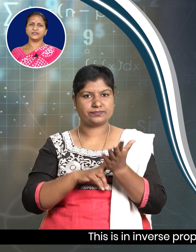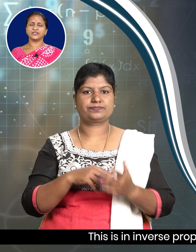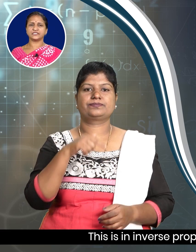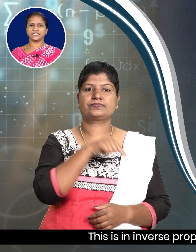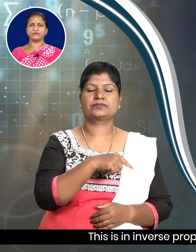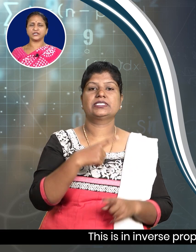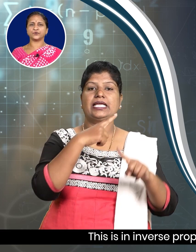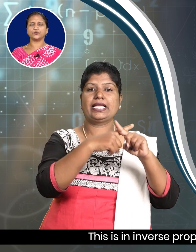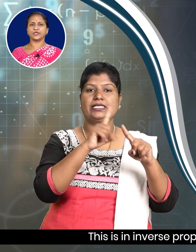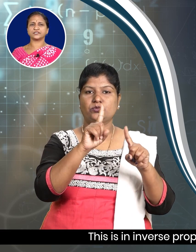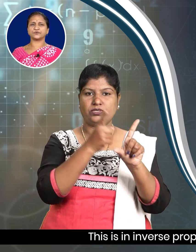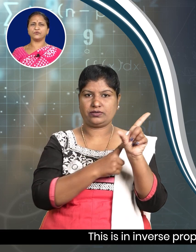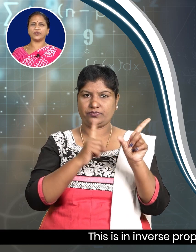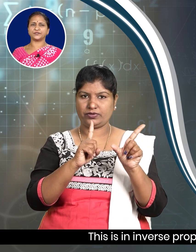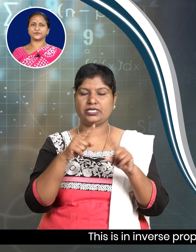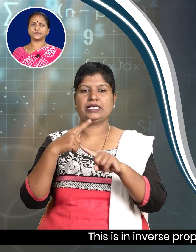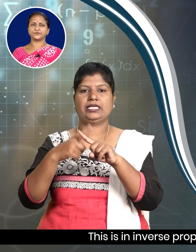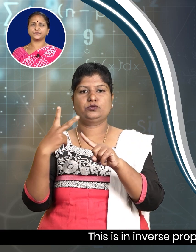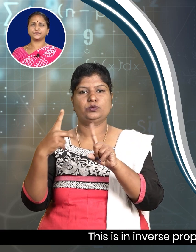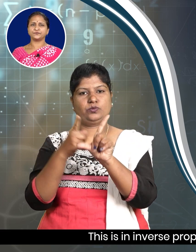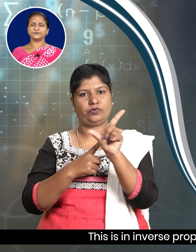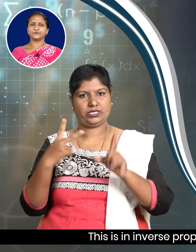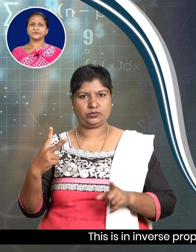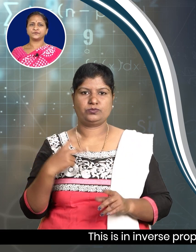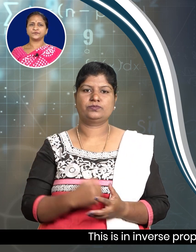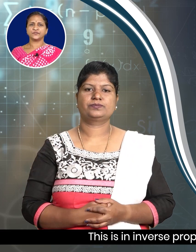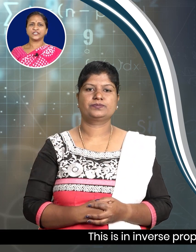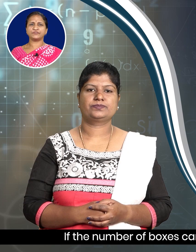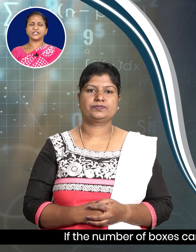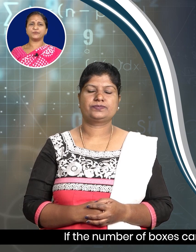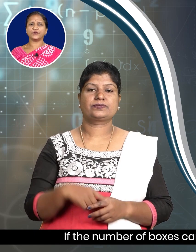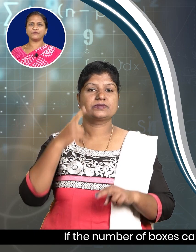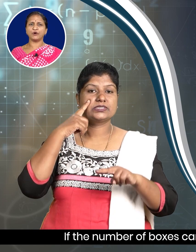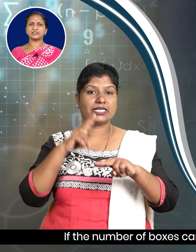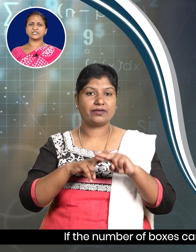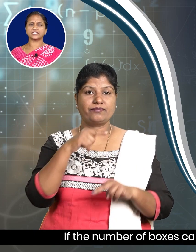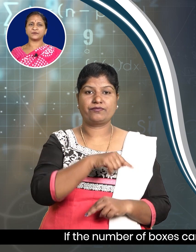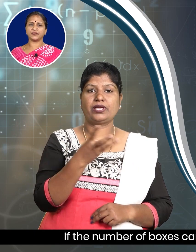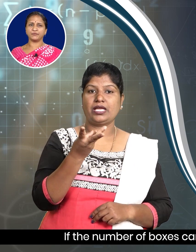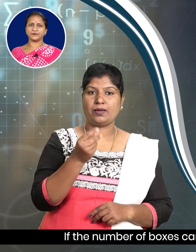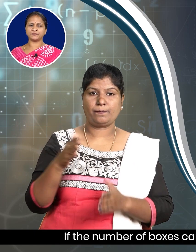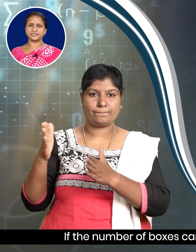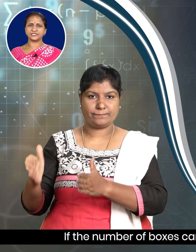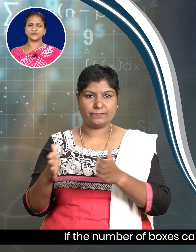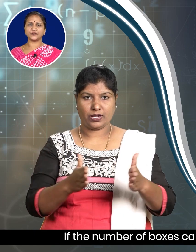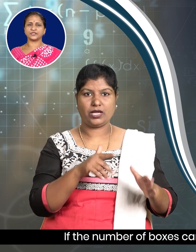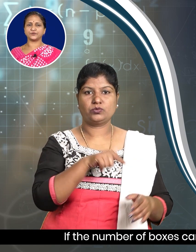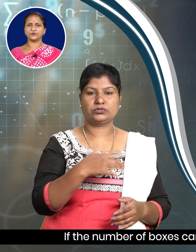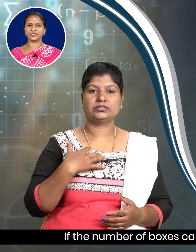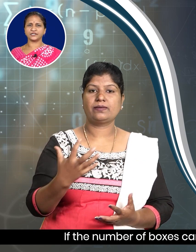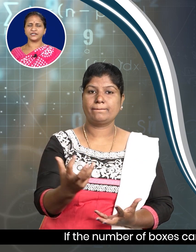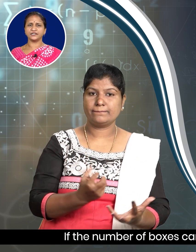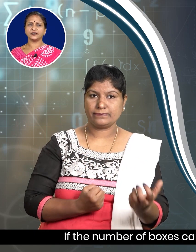y1 is equal to x2 y2. If the number of boxes can be purchased with